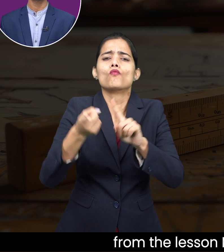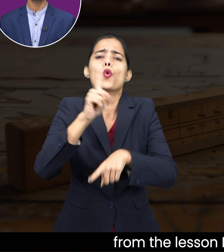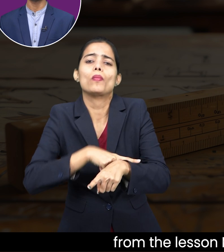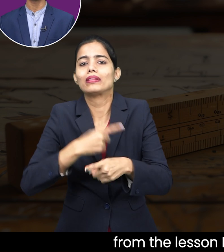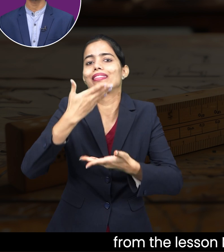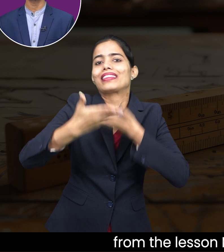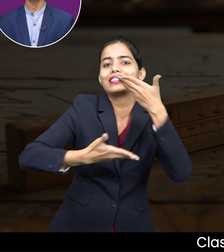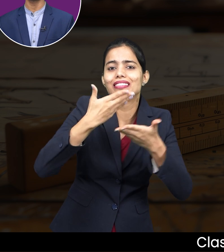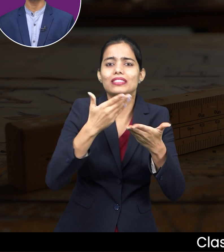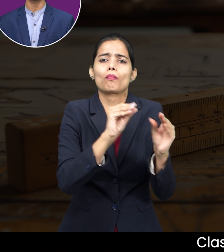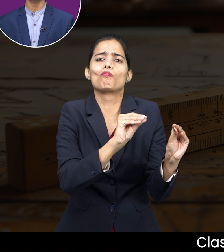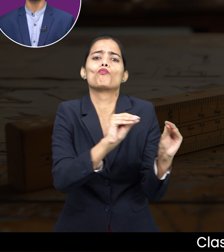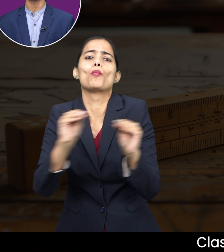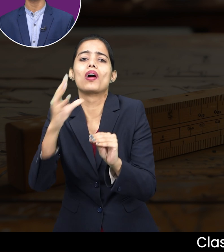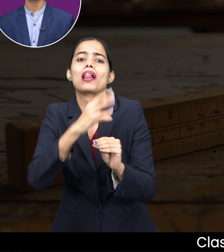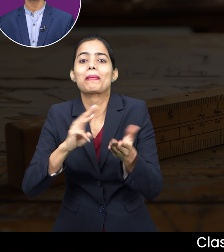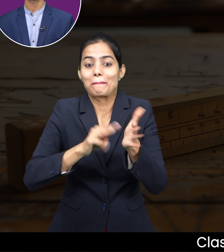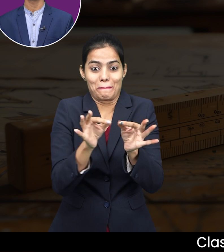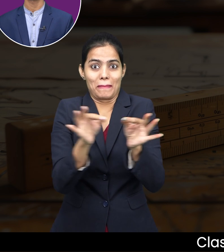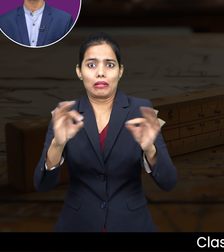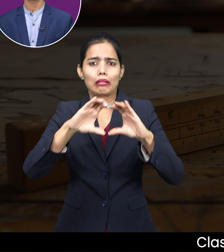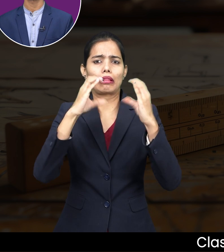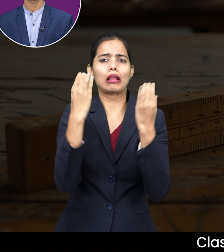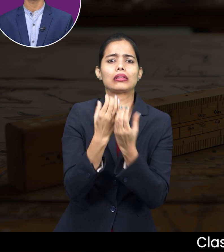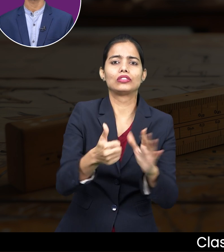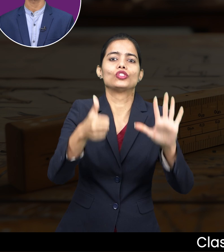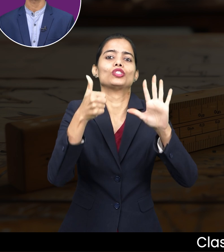Motion and Measurement Class 6 Science.